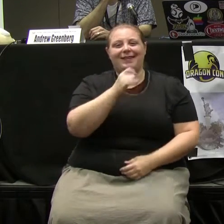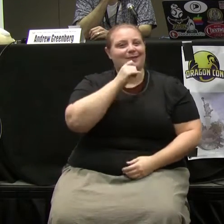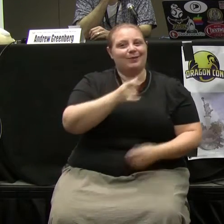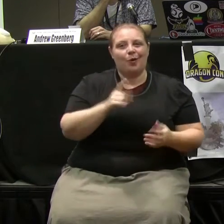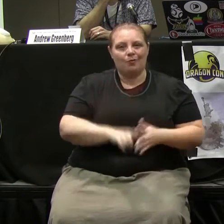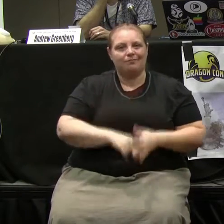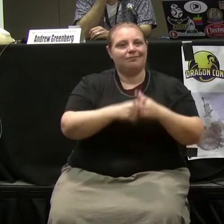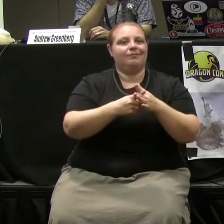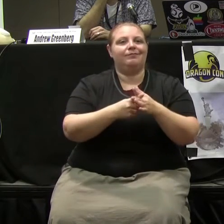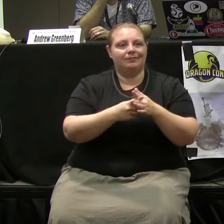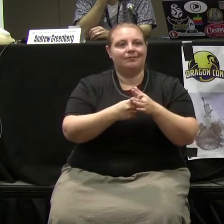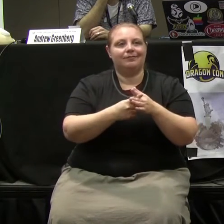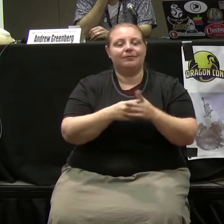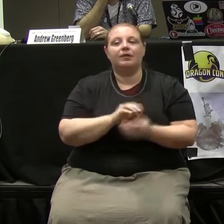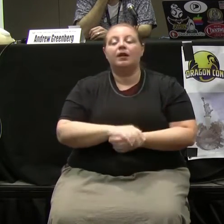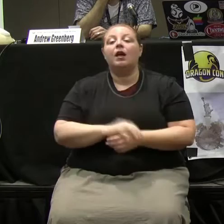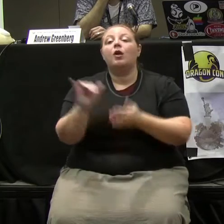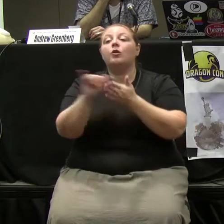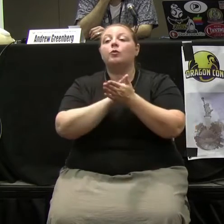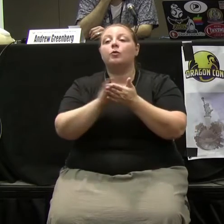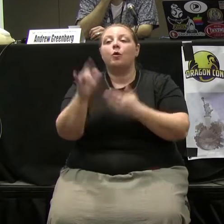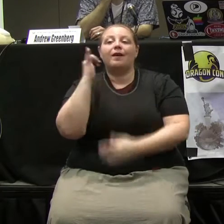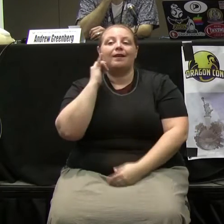go into effect. New York and